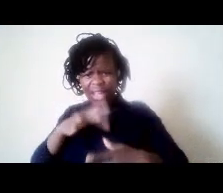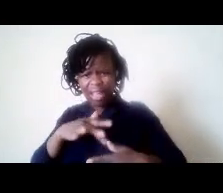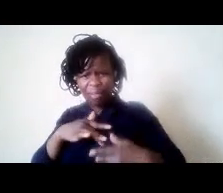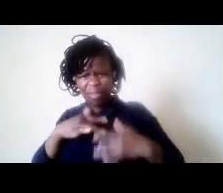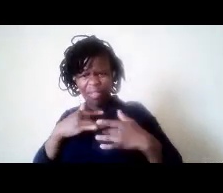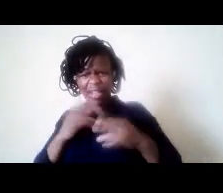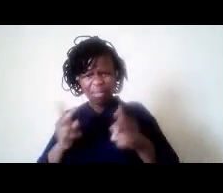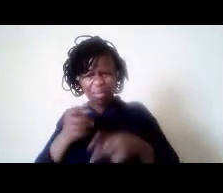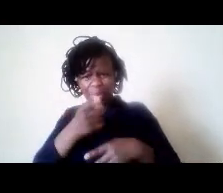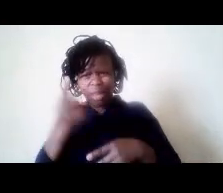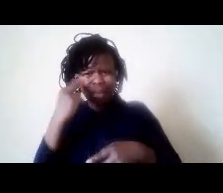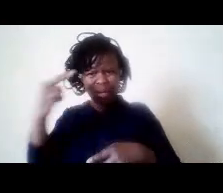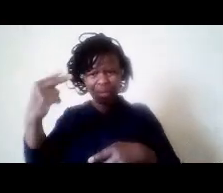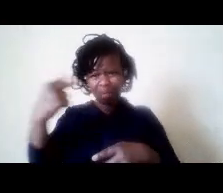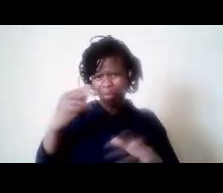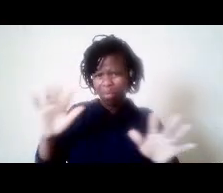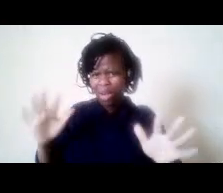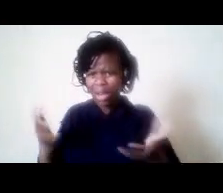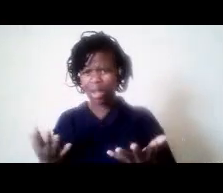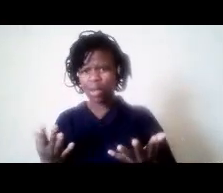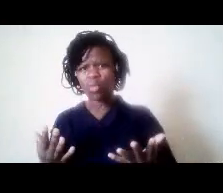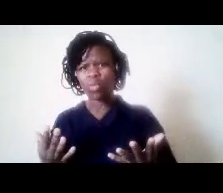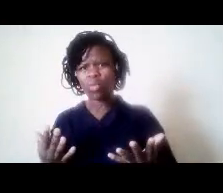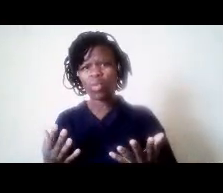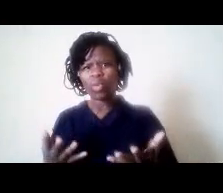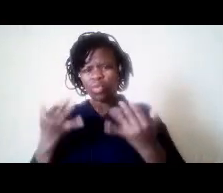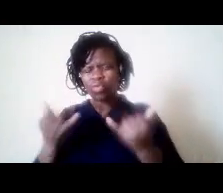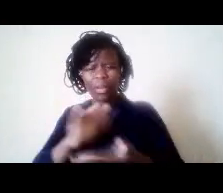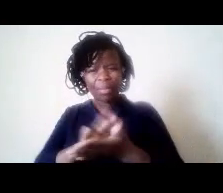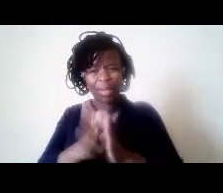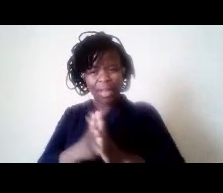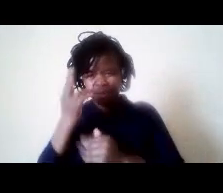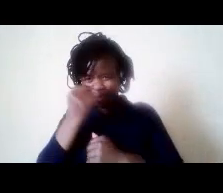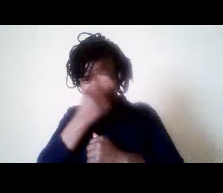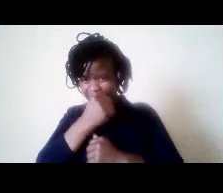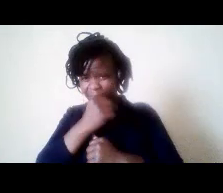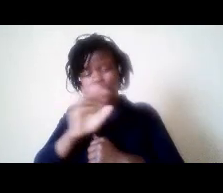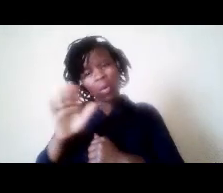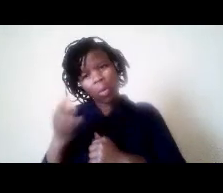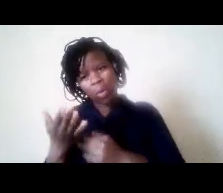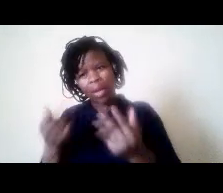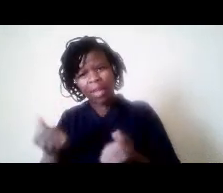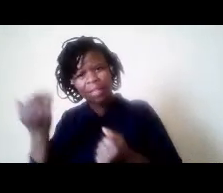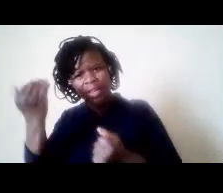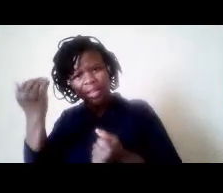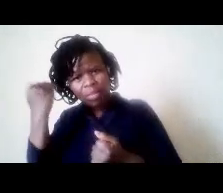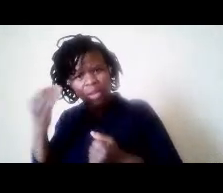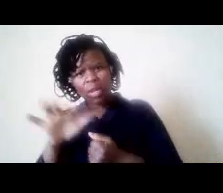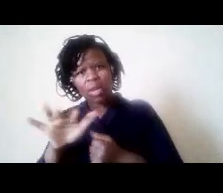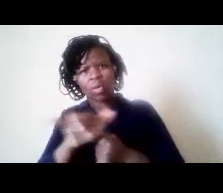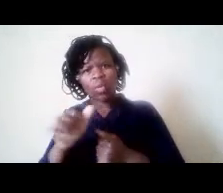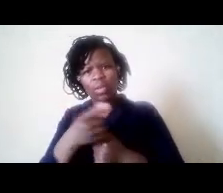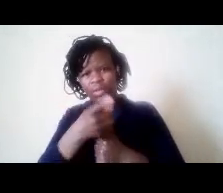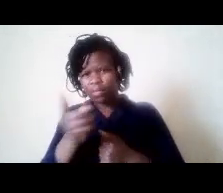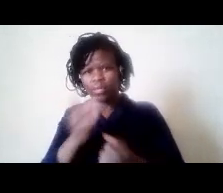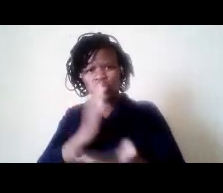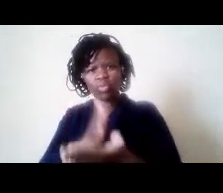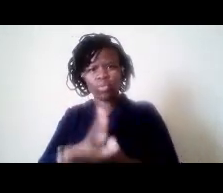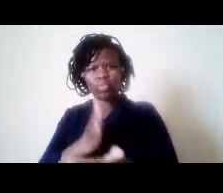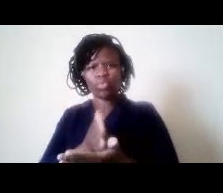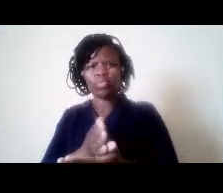he experiences the world. Becoming visually impaired or having the experience of one's vision deteriorating, if one already has a visual